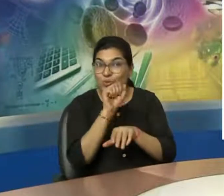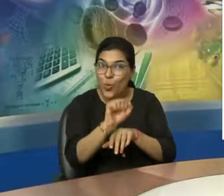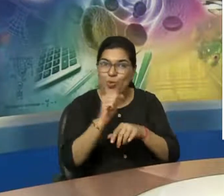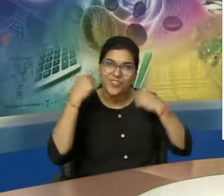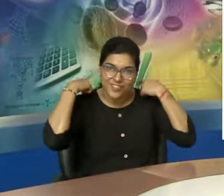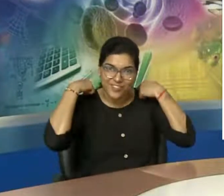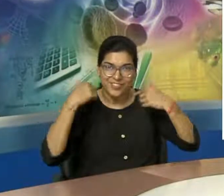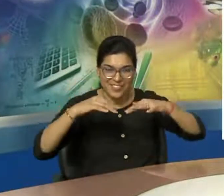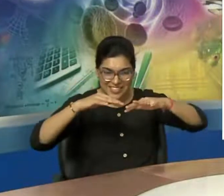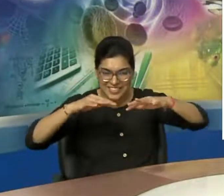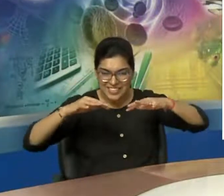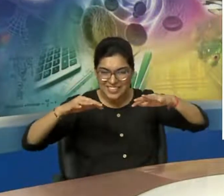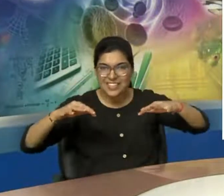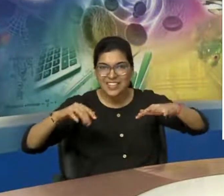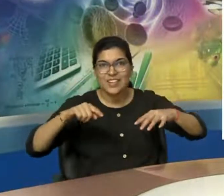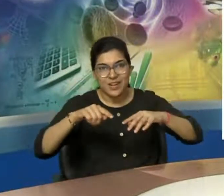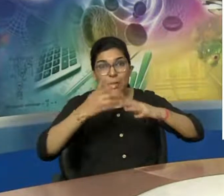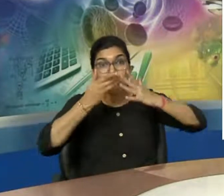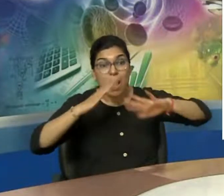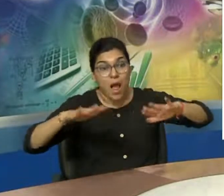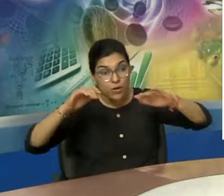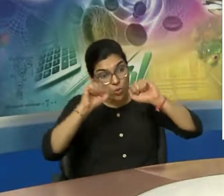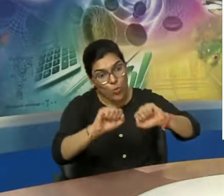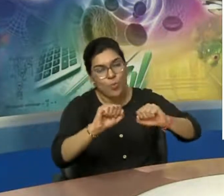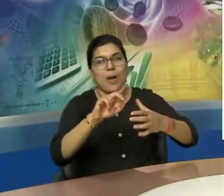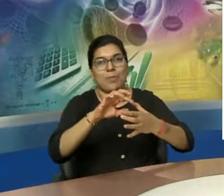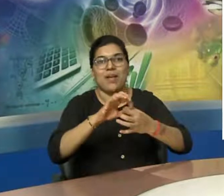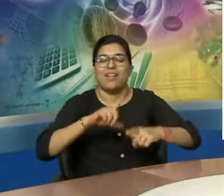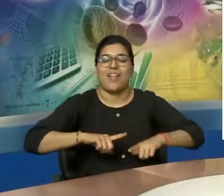have different body structure.